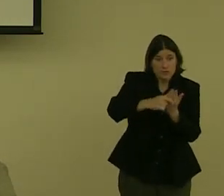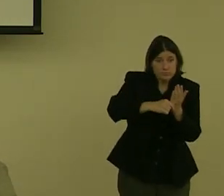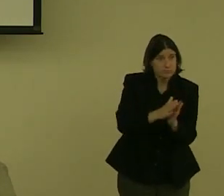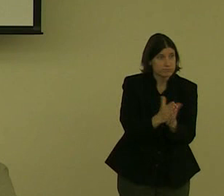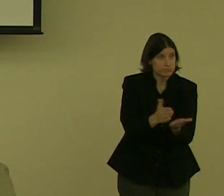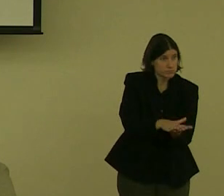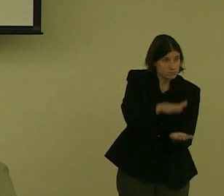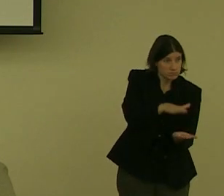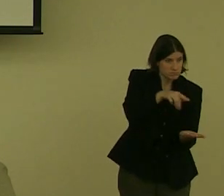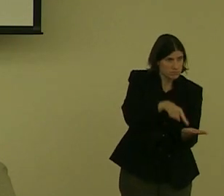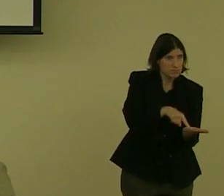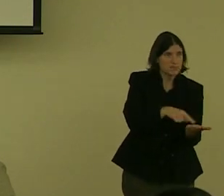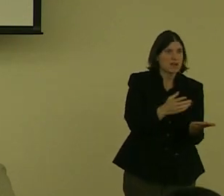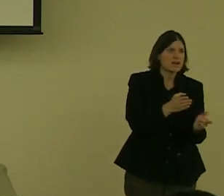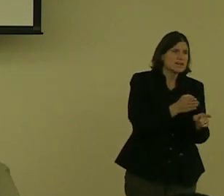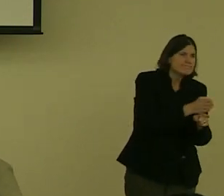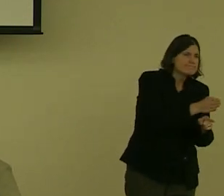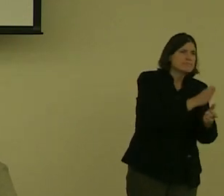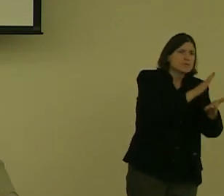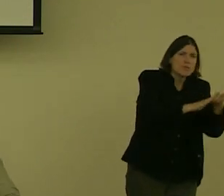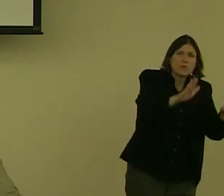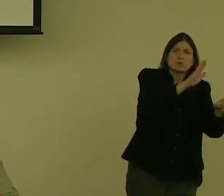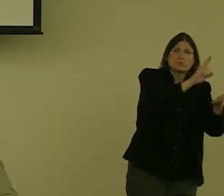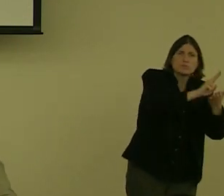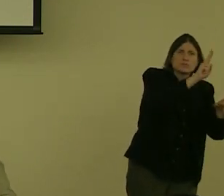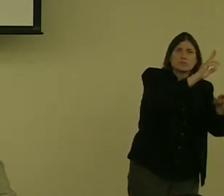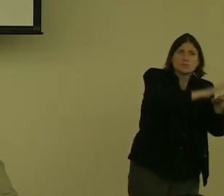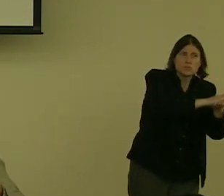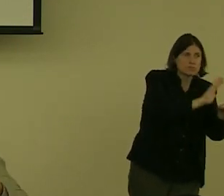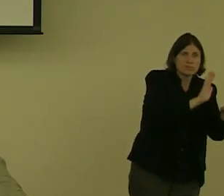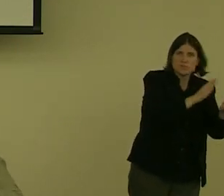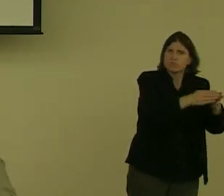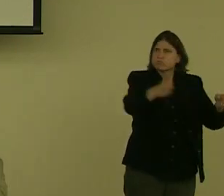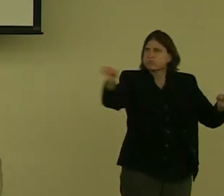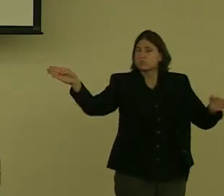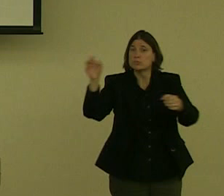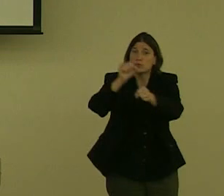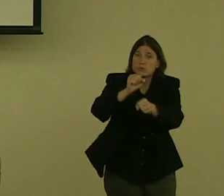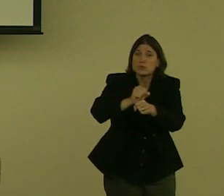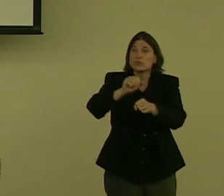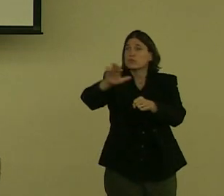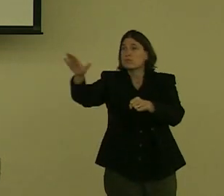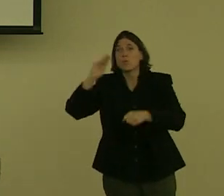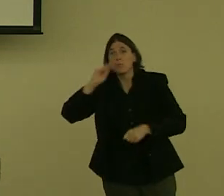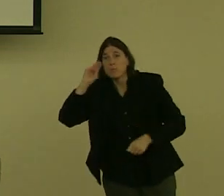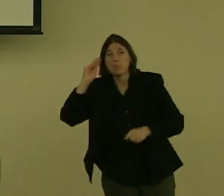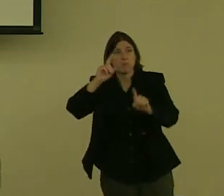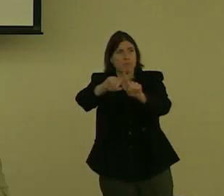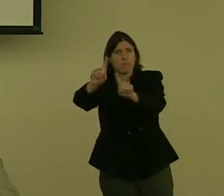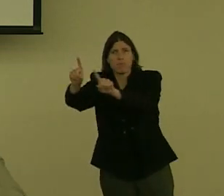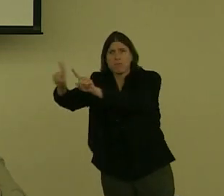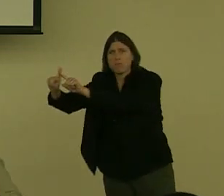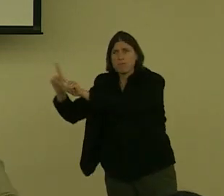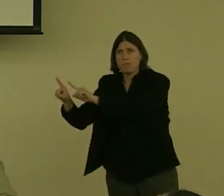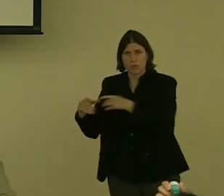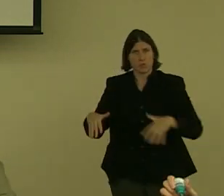has. Yeah, of course, and I think a few academics would look to an academic journal for, you know,